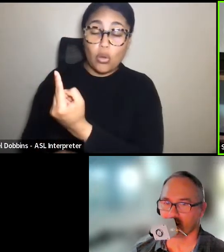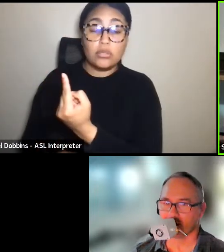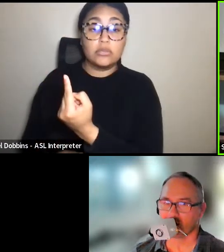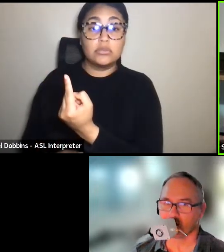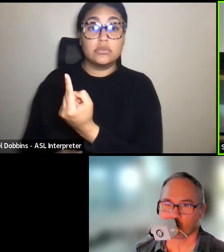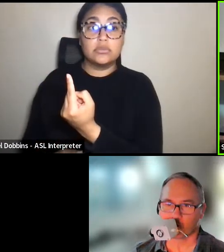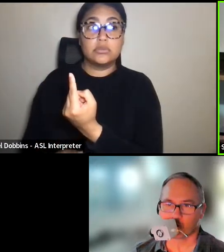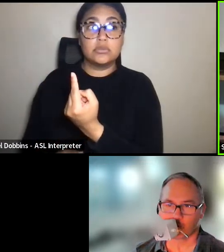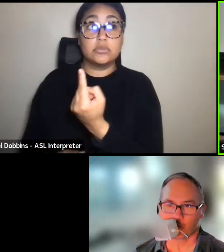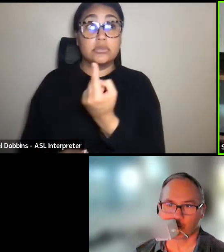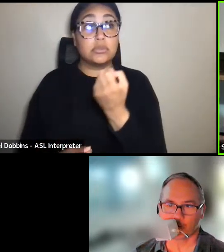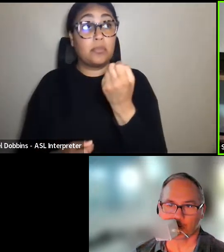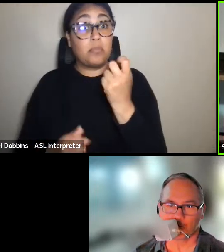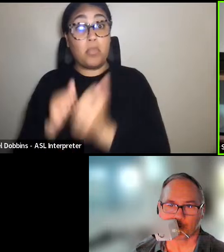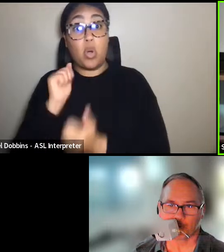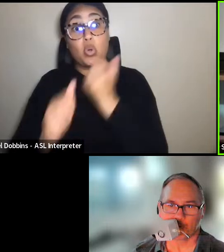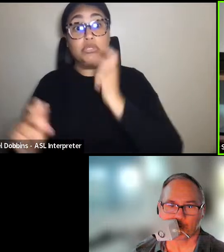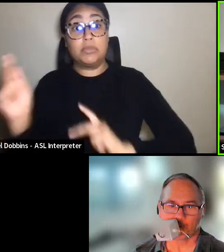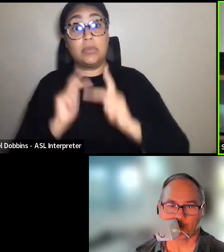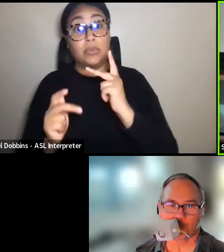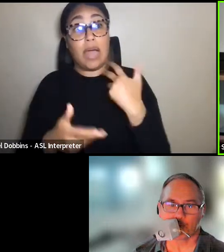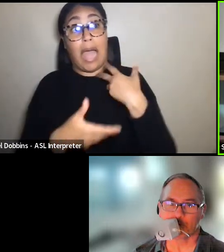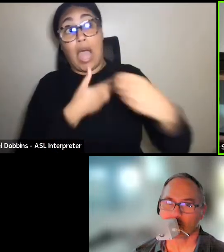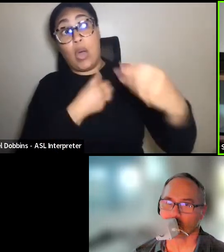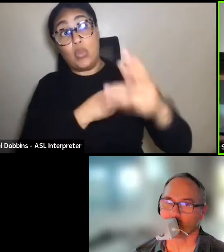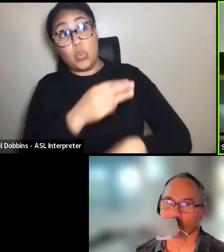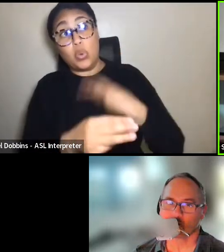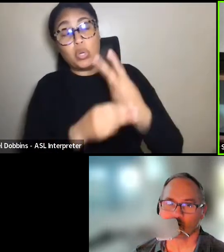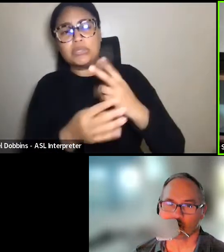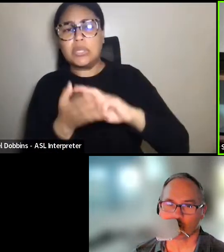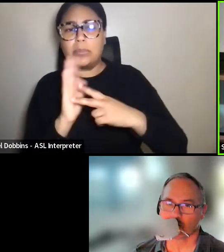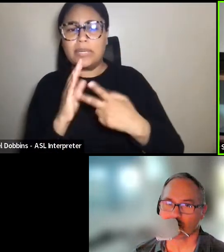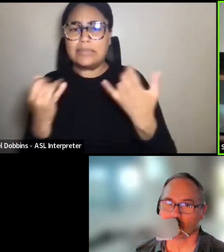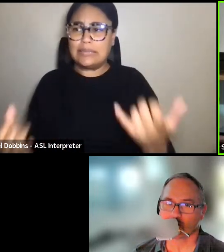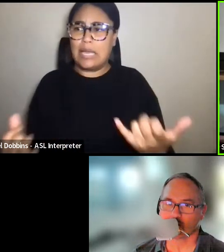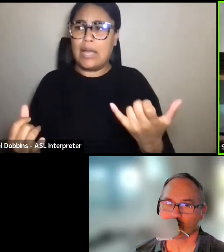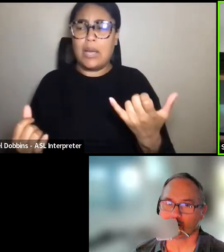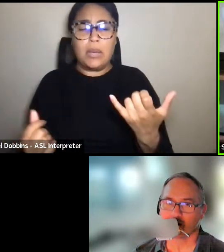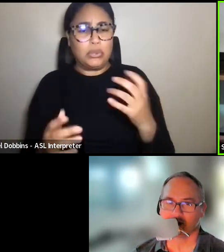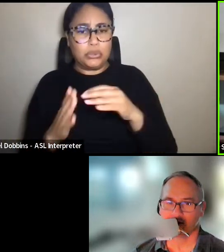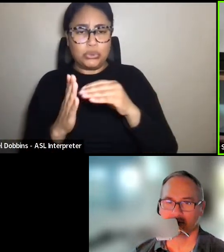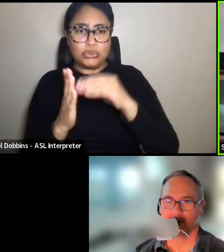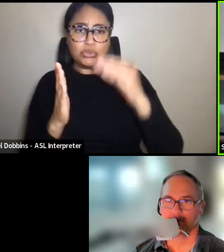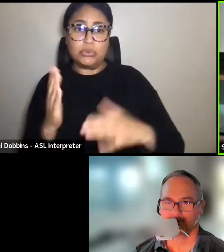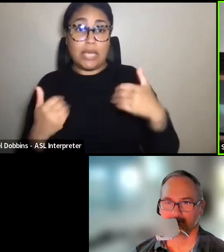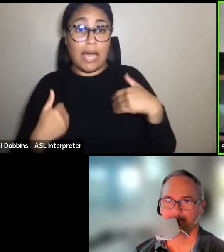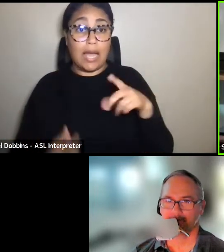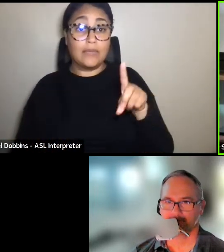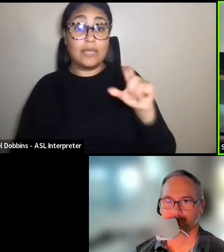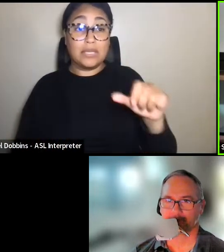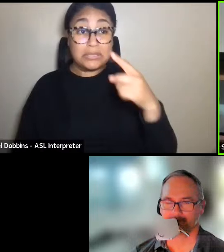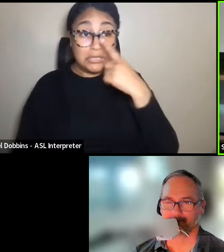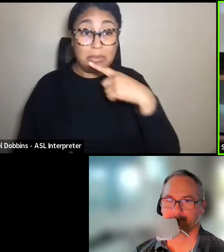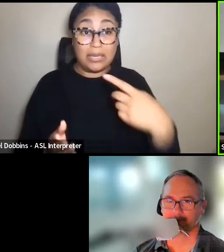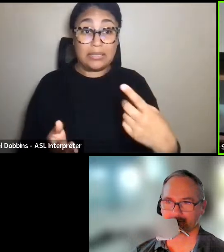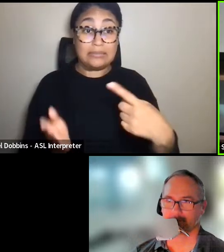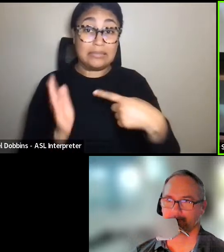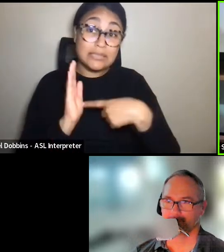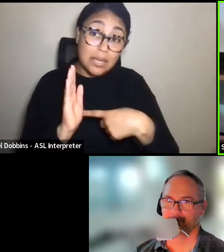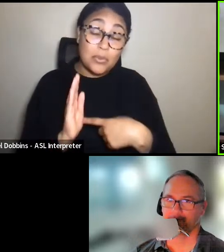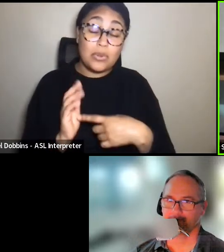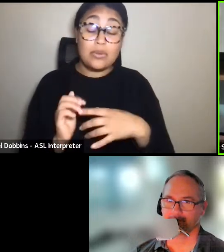everybody is out in the world. So what does this mean for students with disabilities? And like, can you give me some examples on